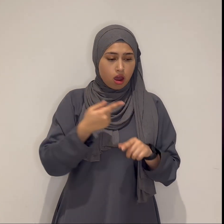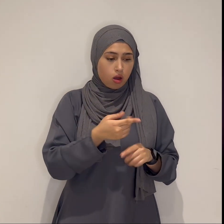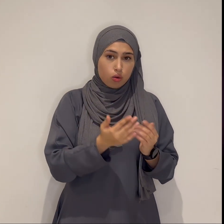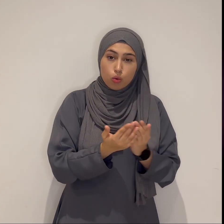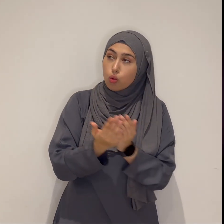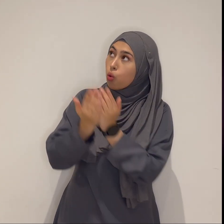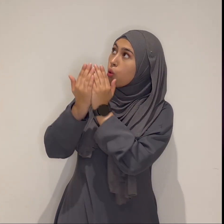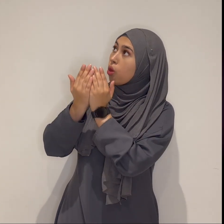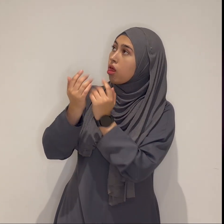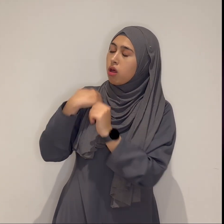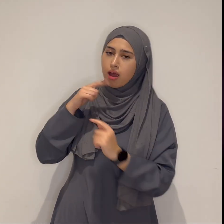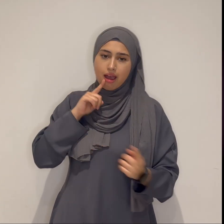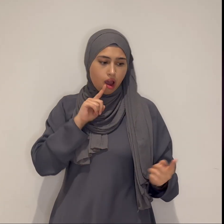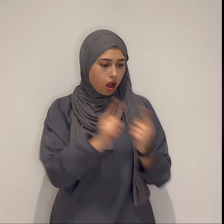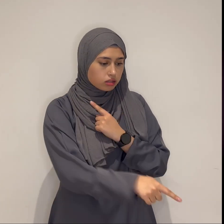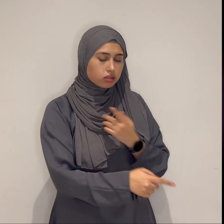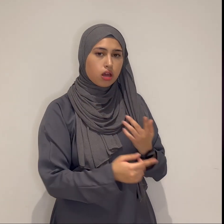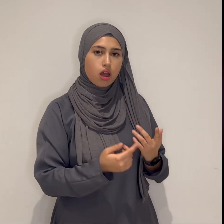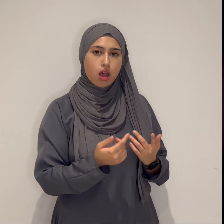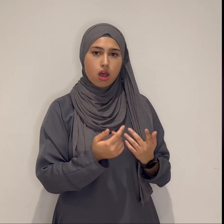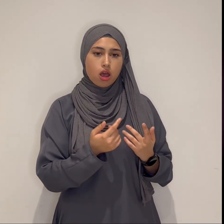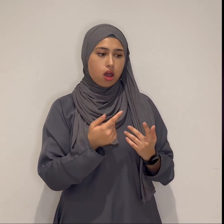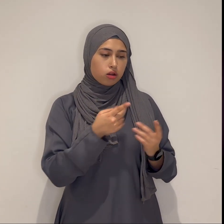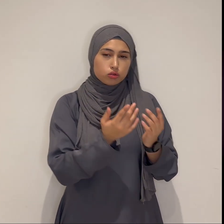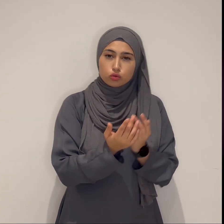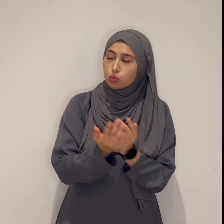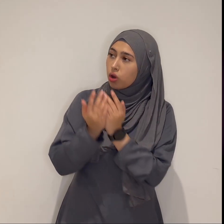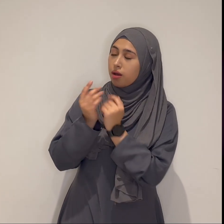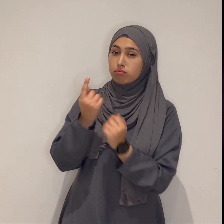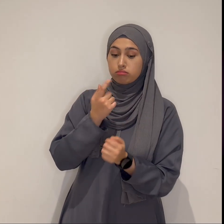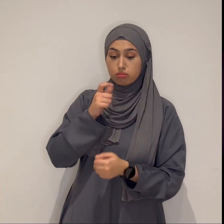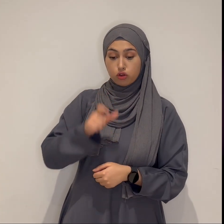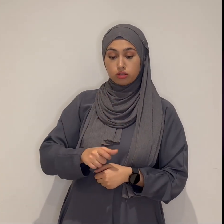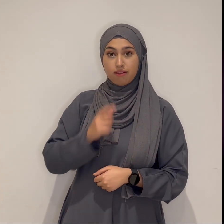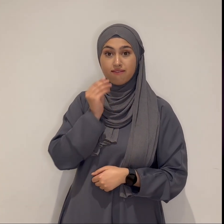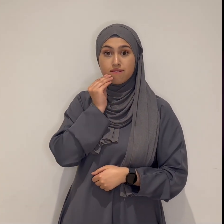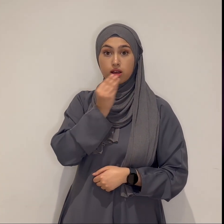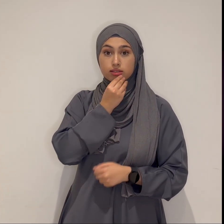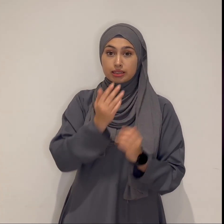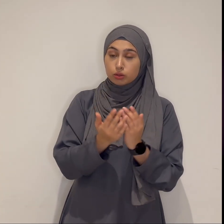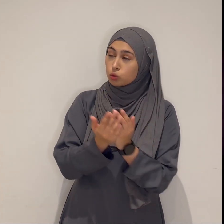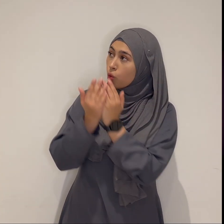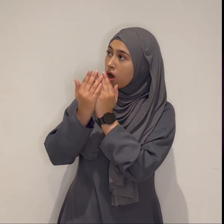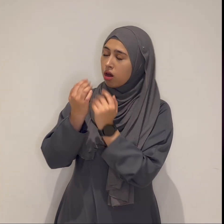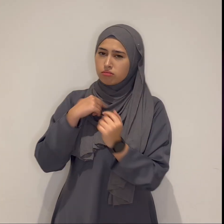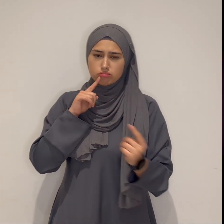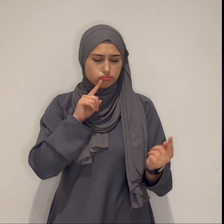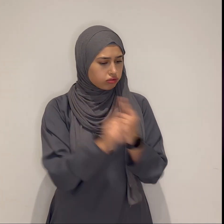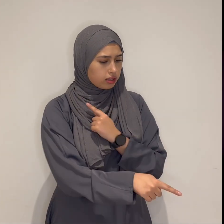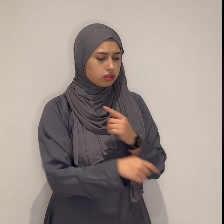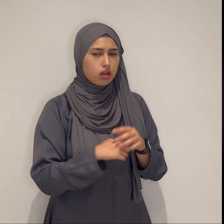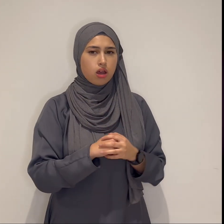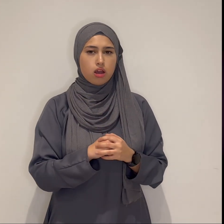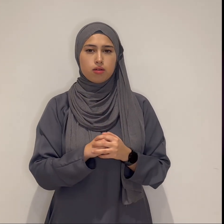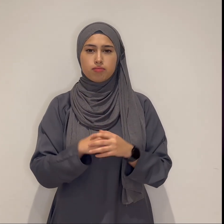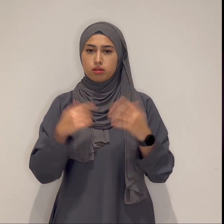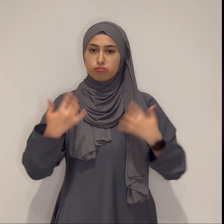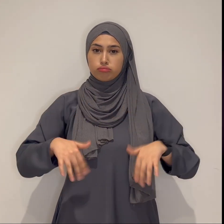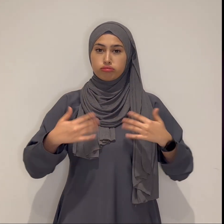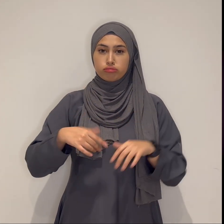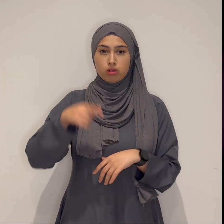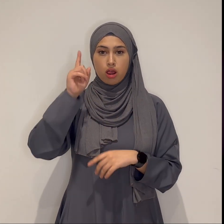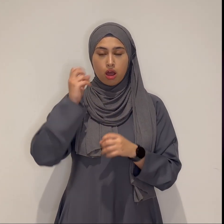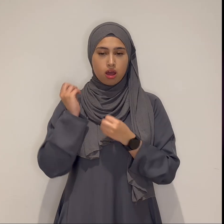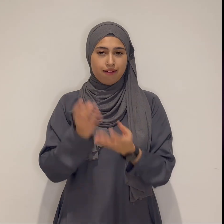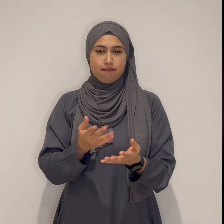here to accept their call, I am here to answer their dua. The da'wah and the supplication of the person that is fasting is answered. And subhanAllah,